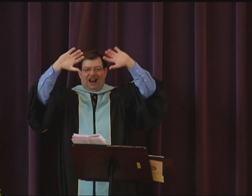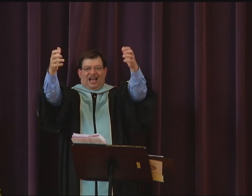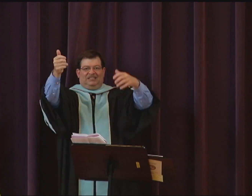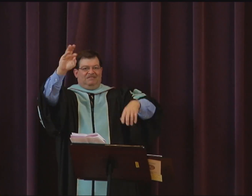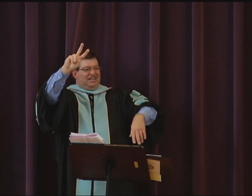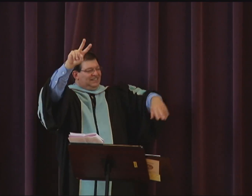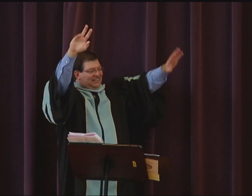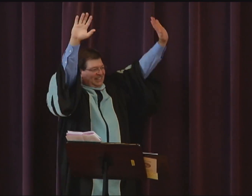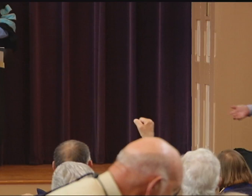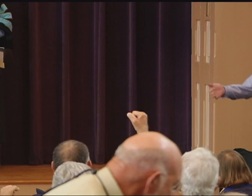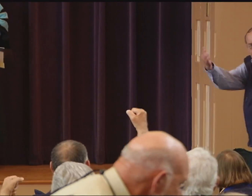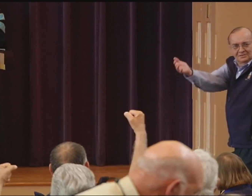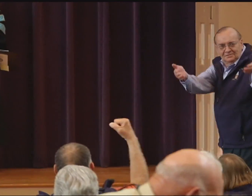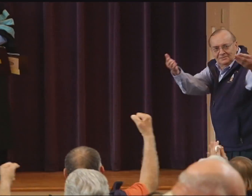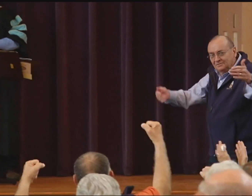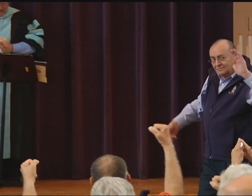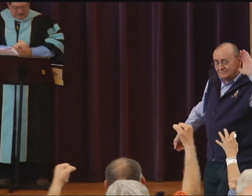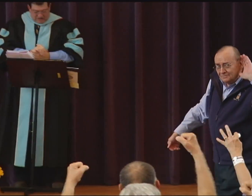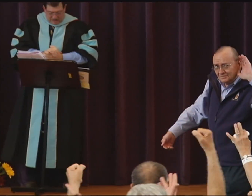Richard F. Smith.